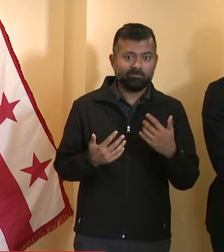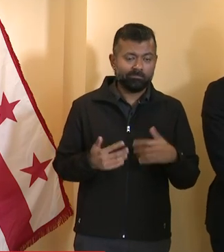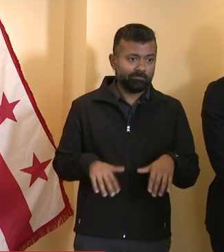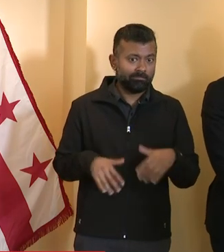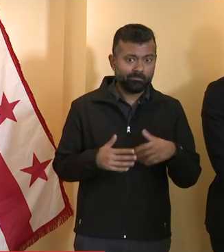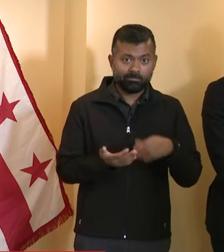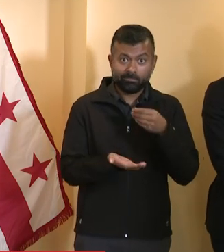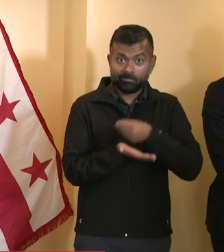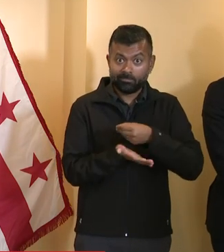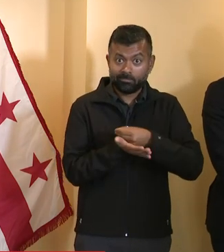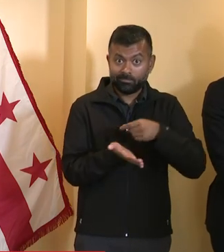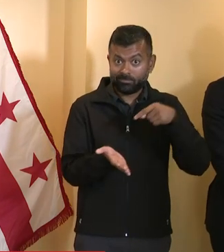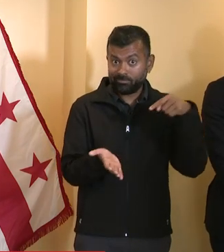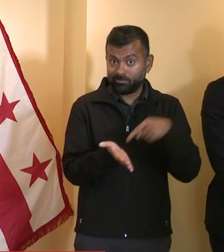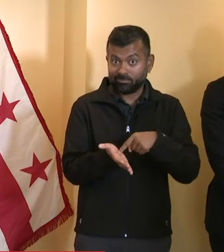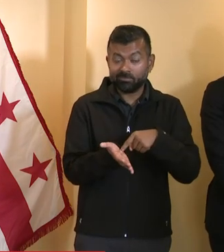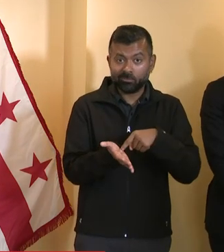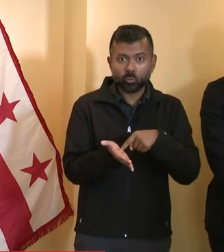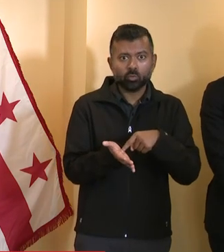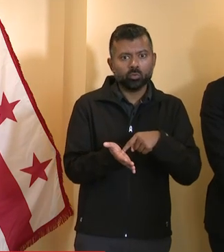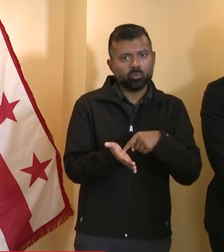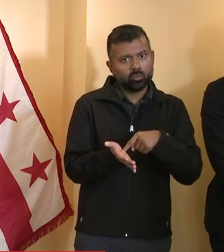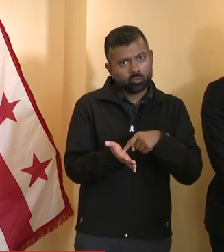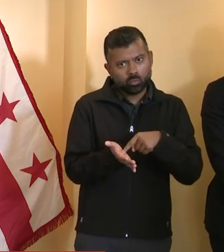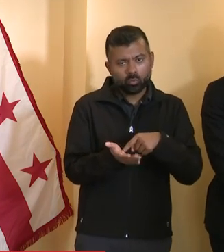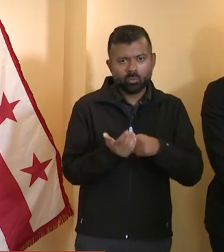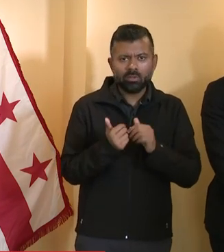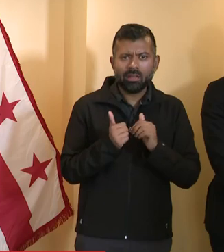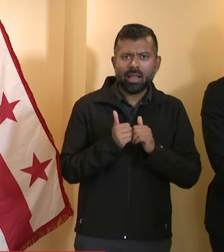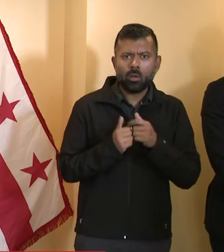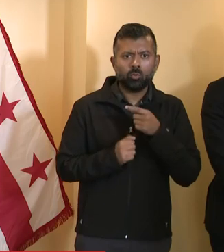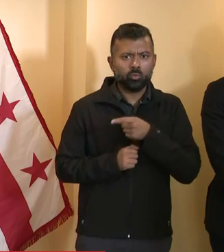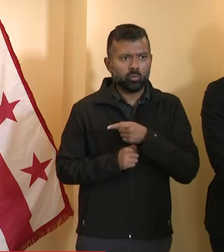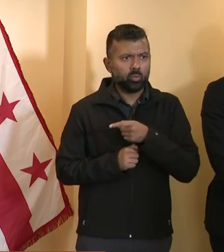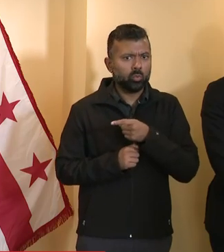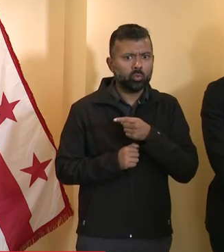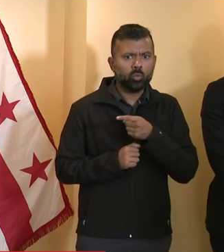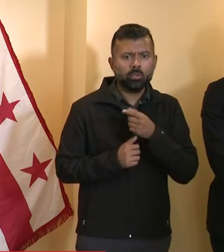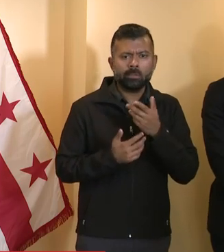impacting proposals, and do you feel any taxpayer contributions should now